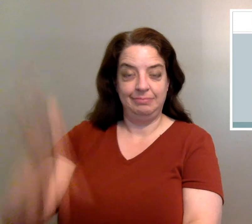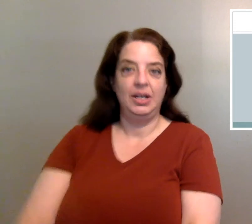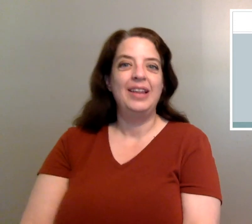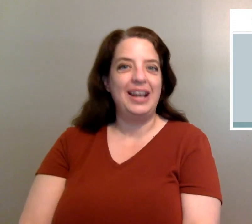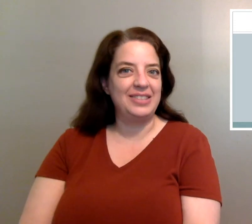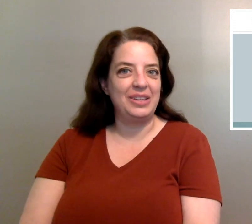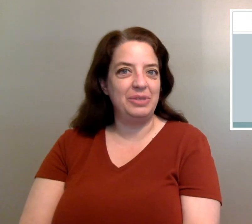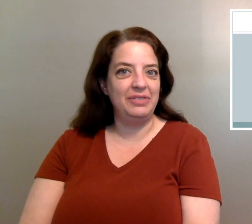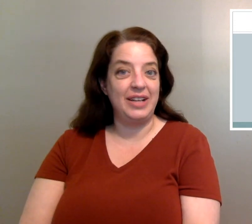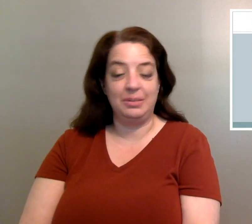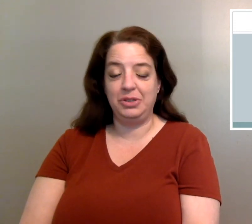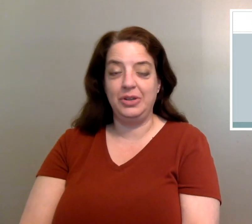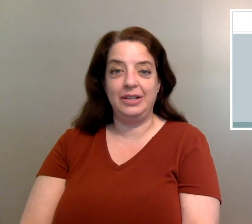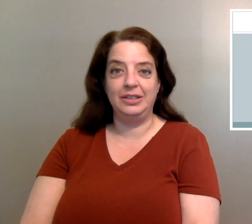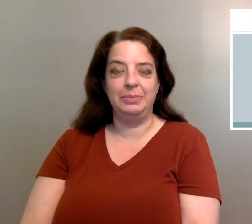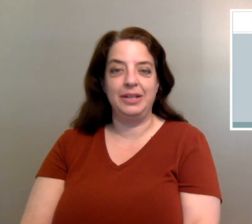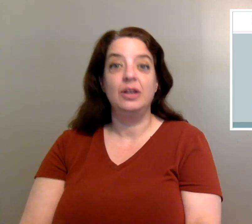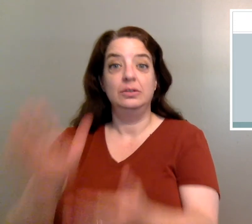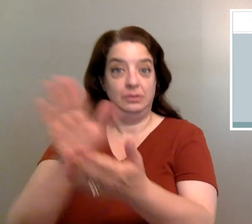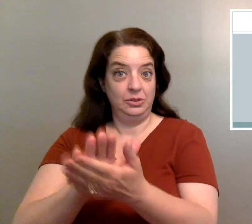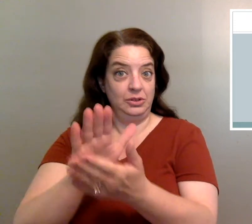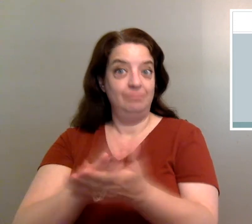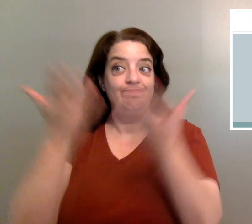I signed that really fast. Let me slow down a little bit.